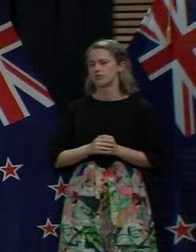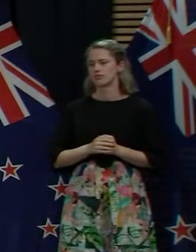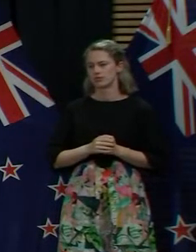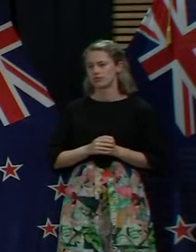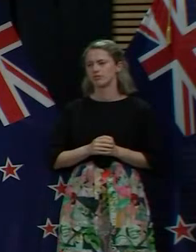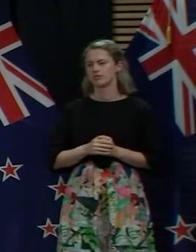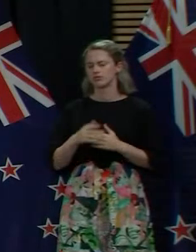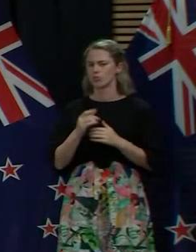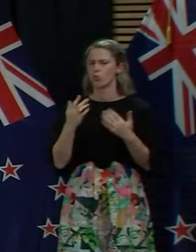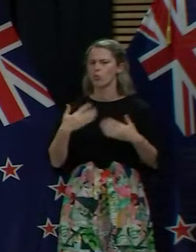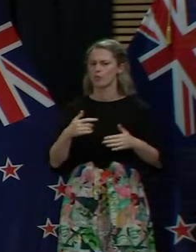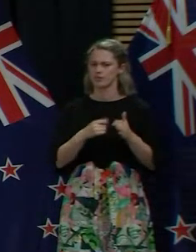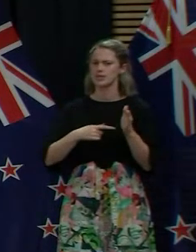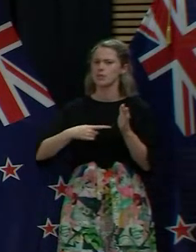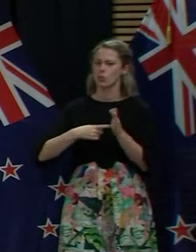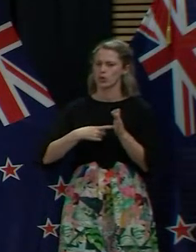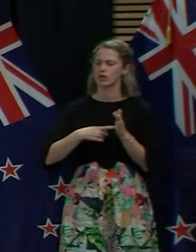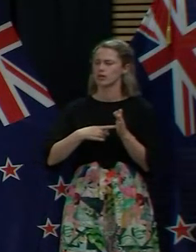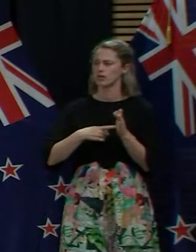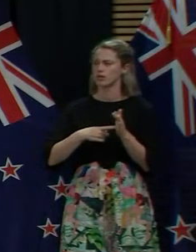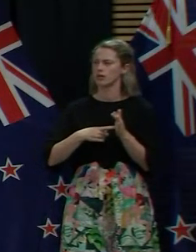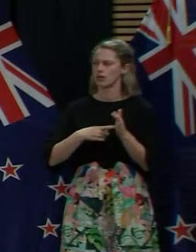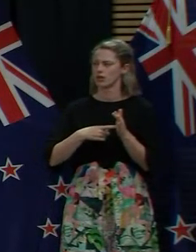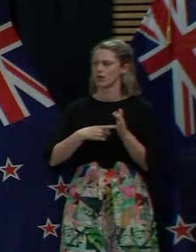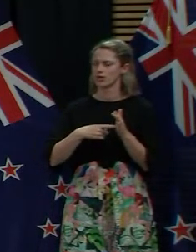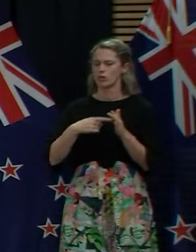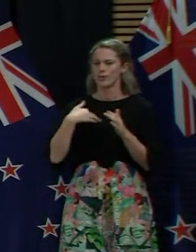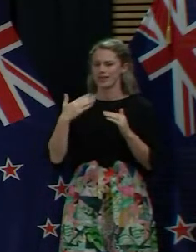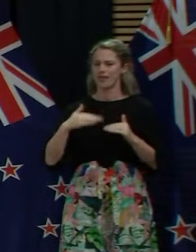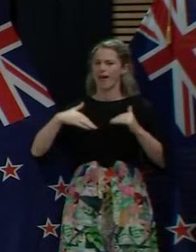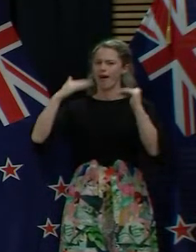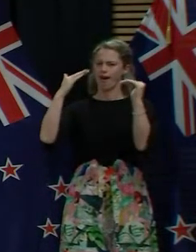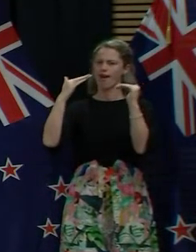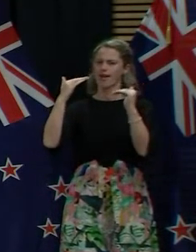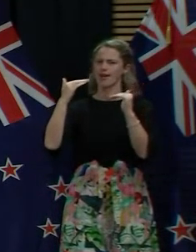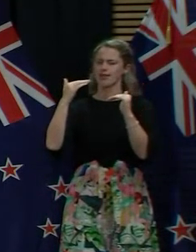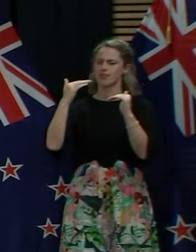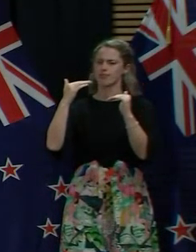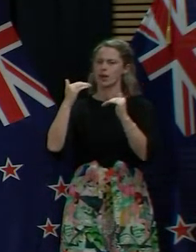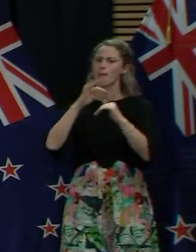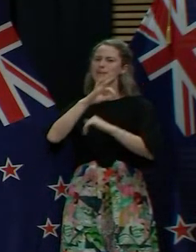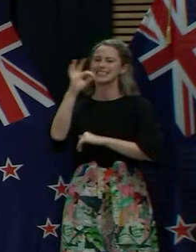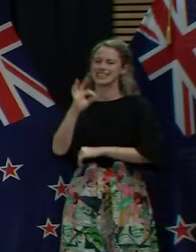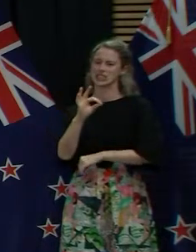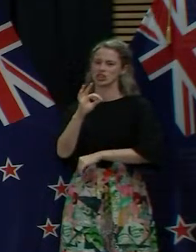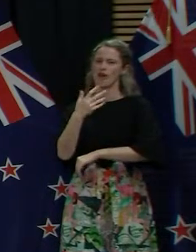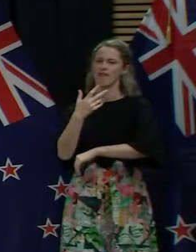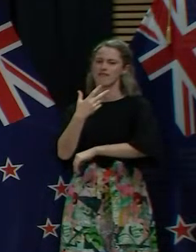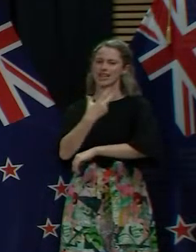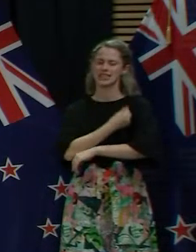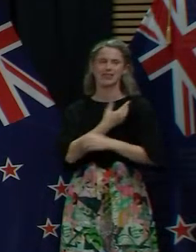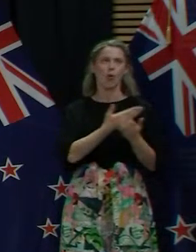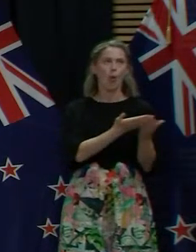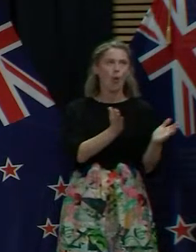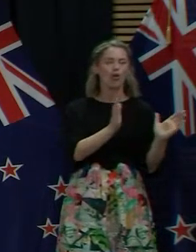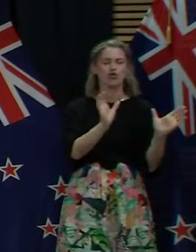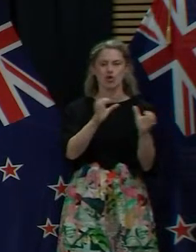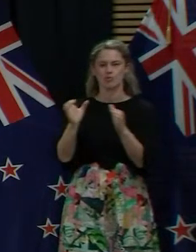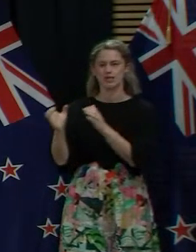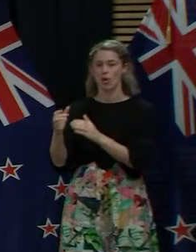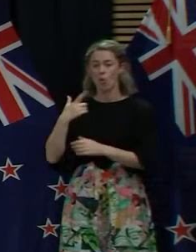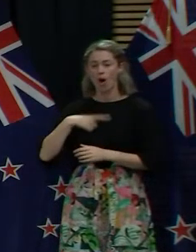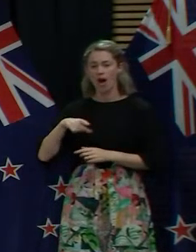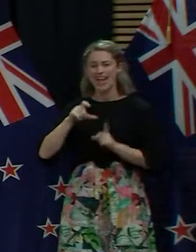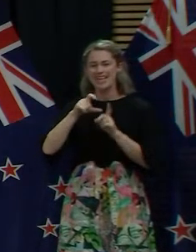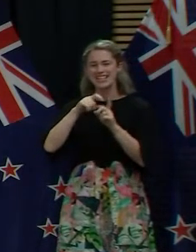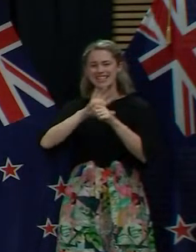the importance of us having good high rates across the board. Because what we know is that Delta will